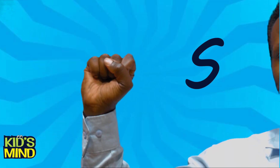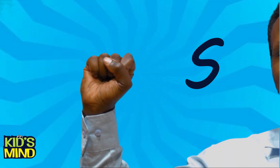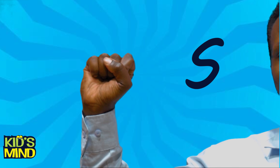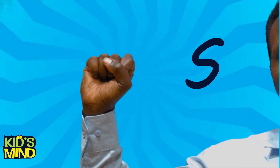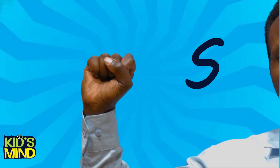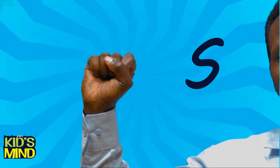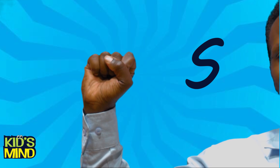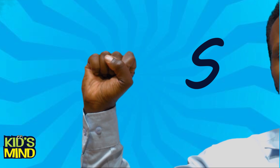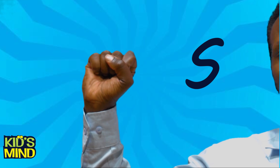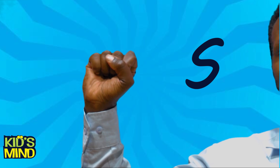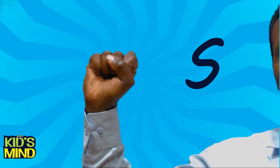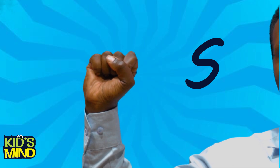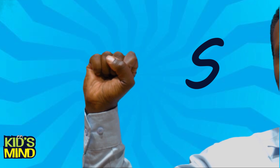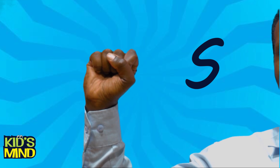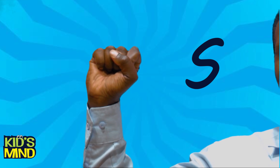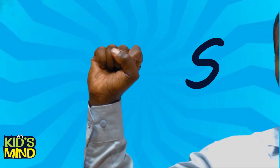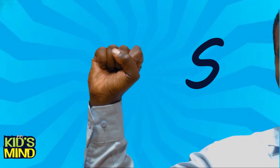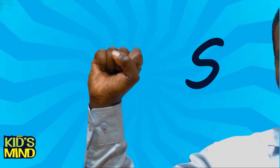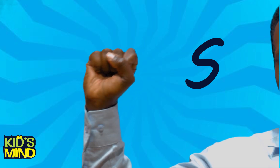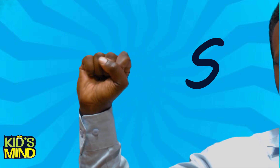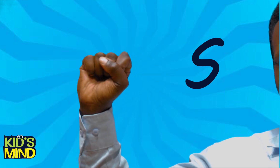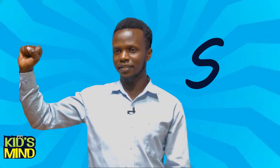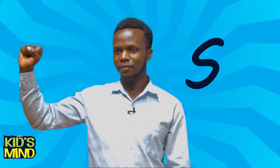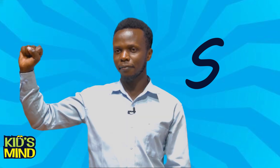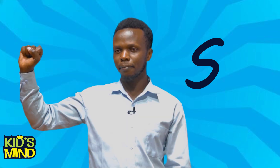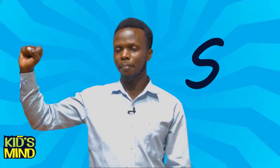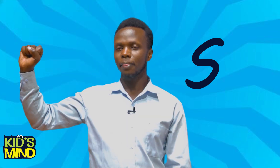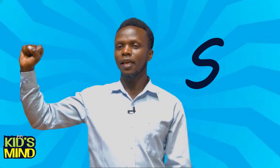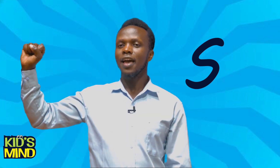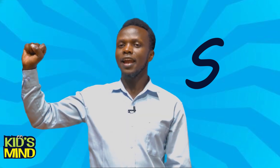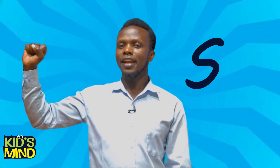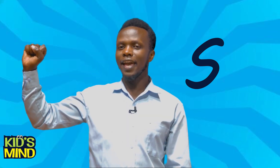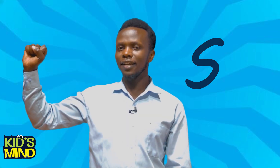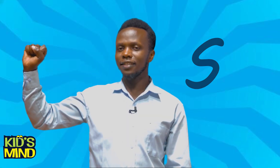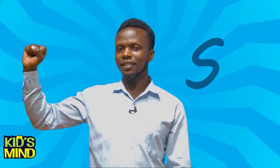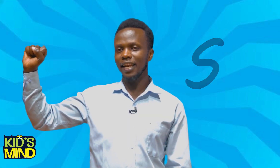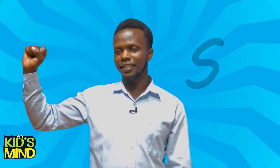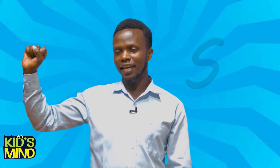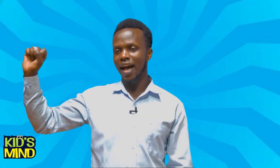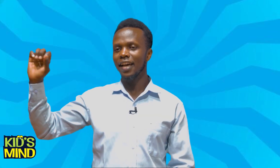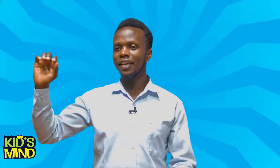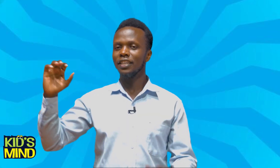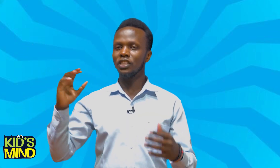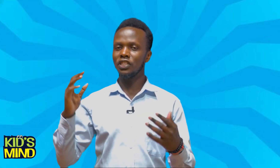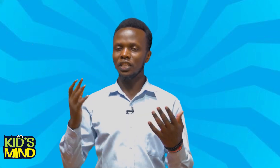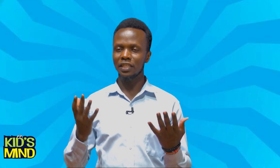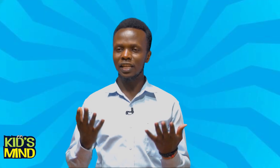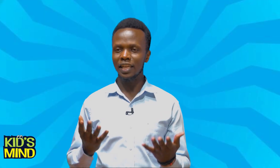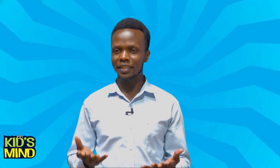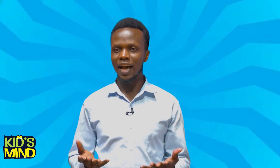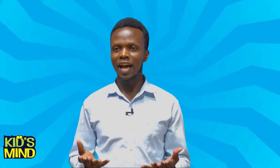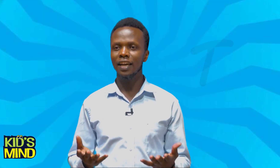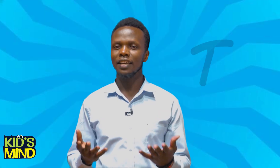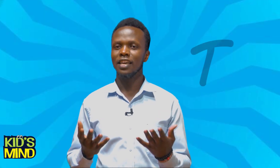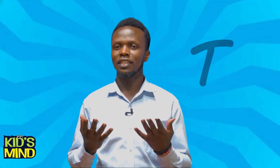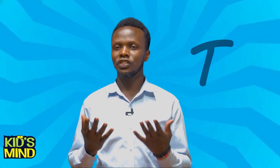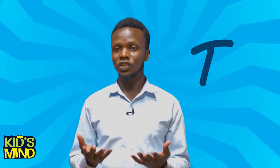also a sign for letter S. Next letter, it is letter